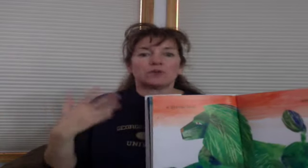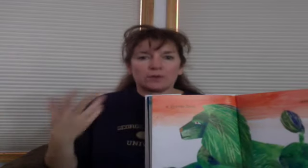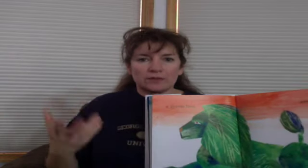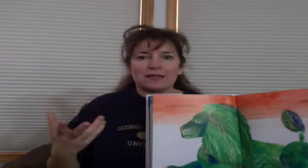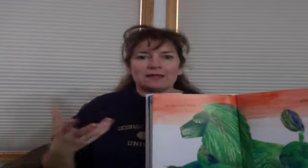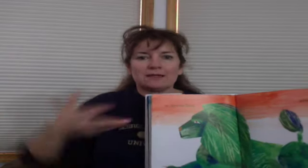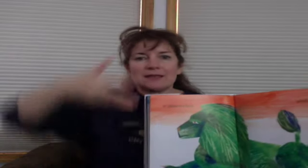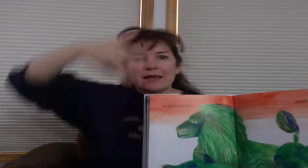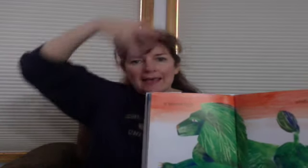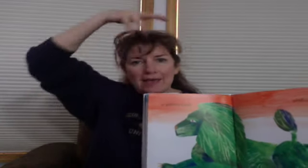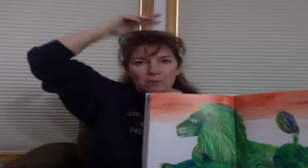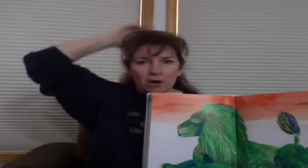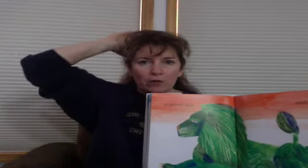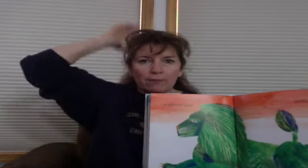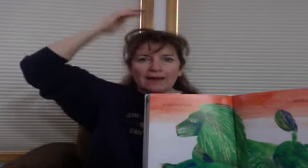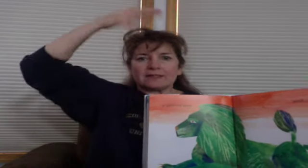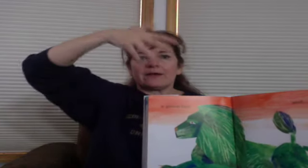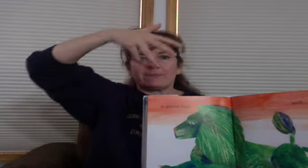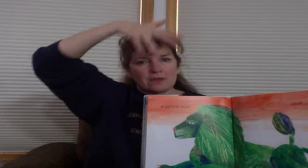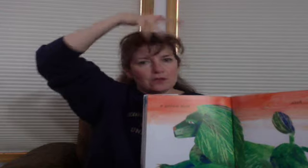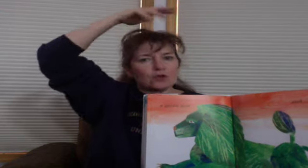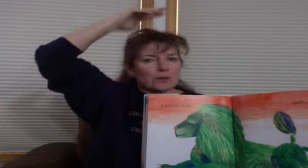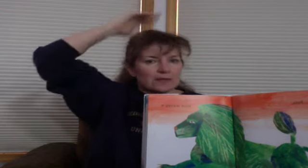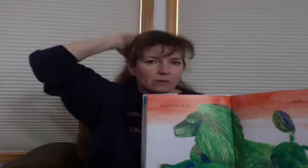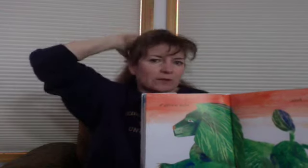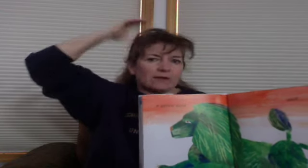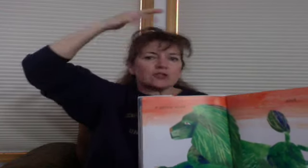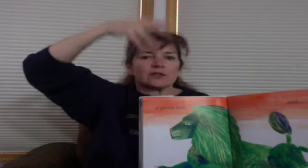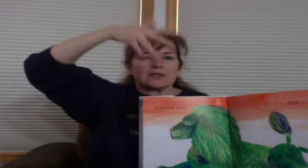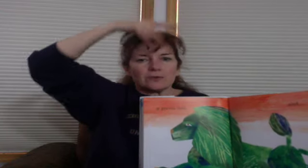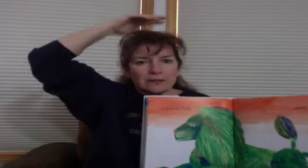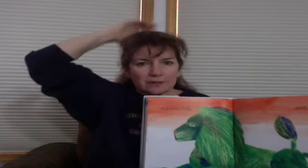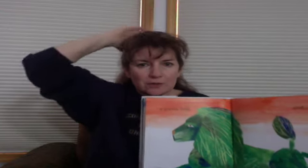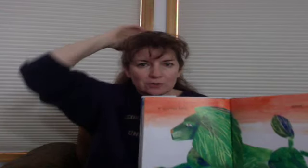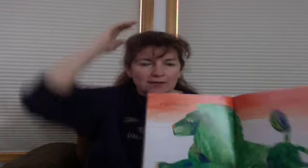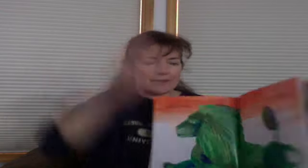what it is. And then model back to them the way they will eventually do it. So lion.